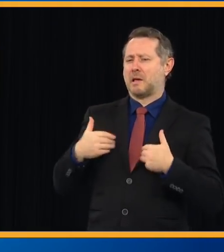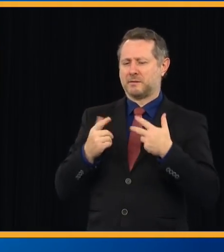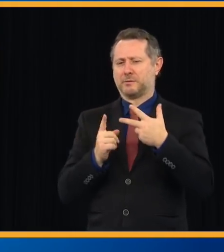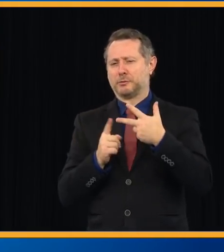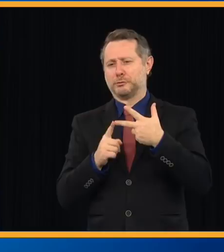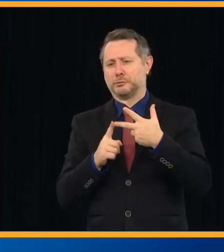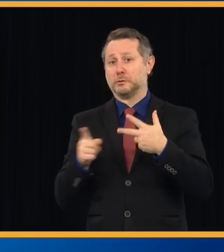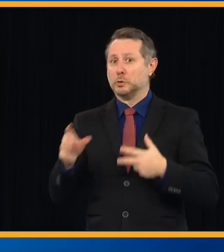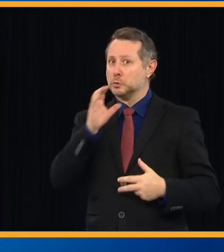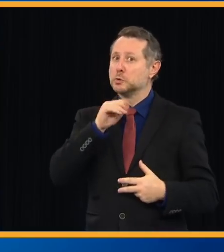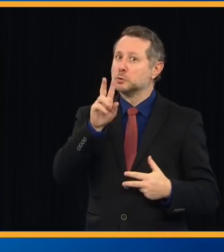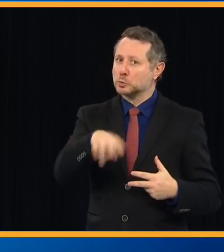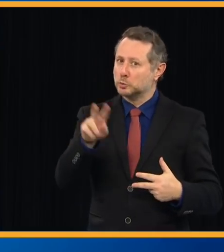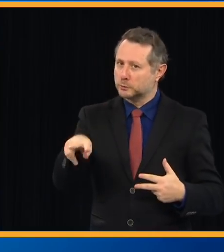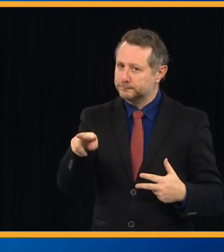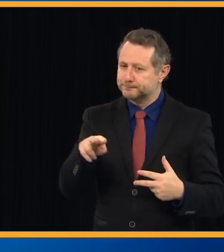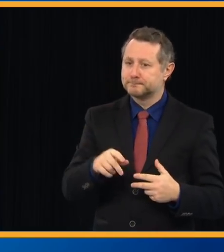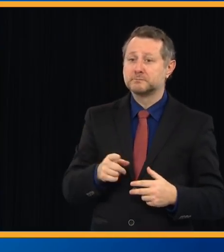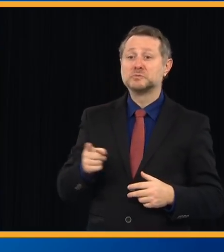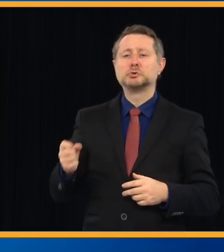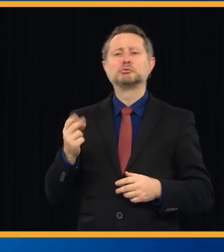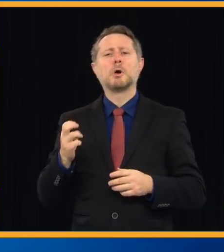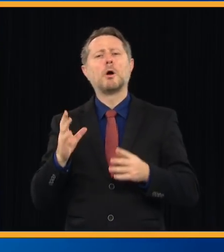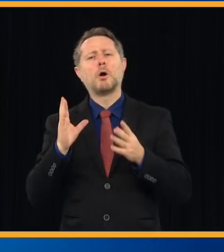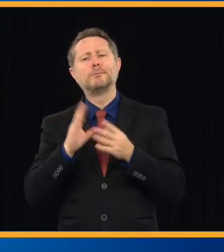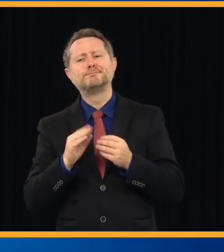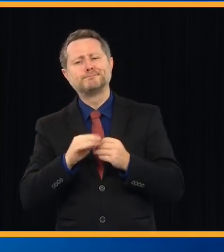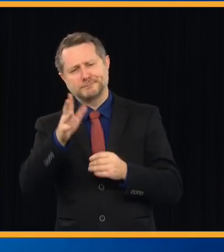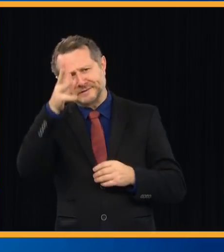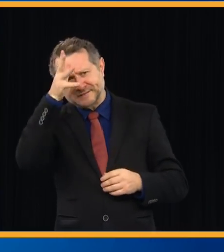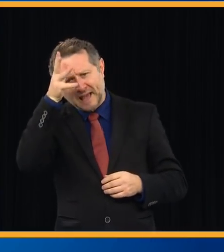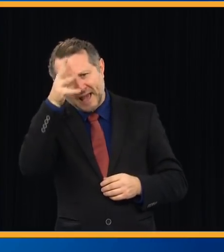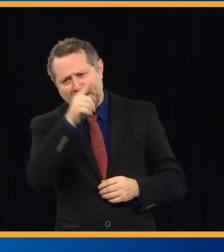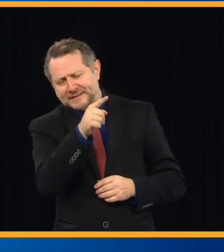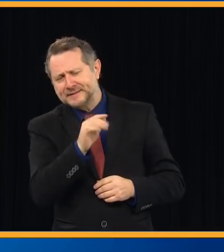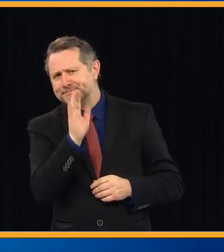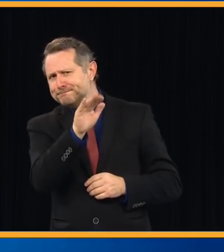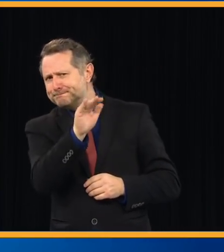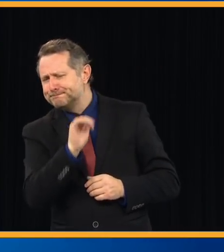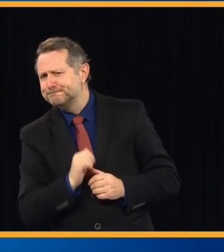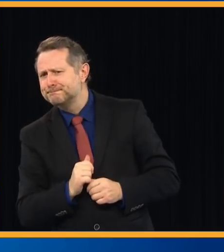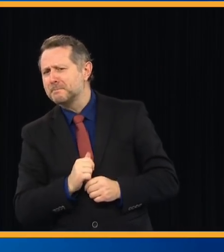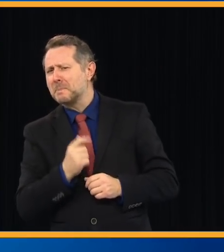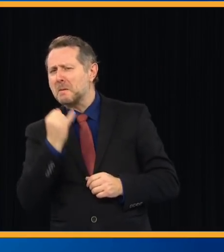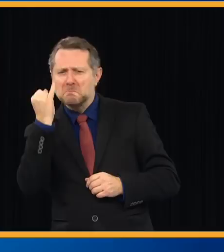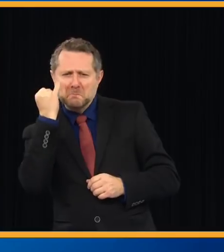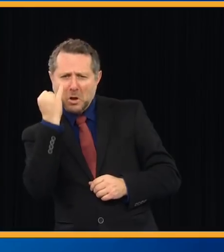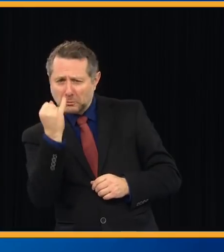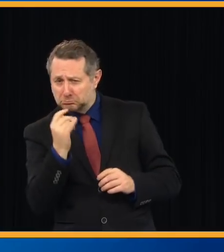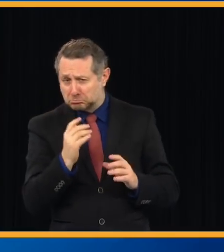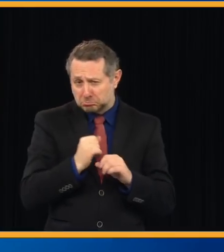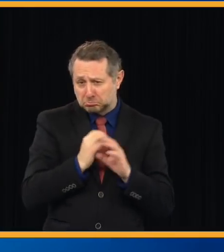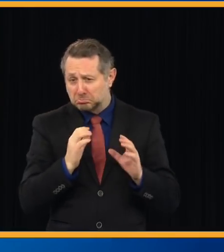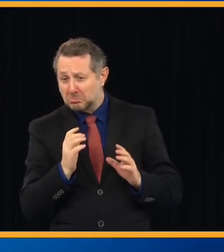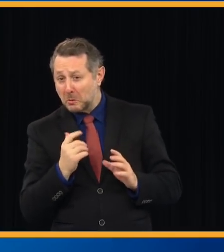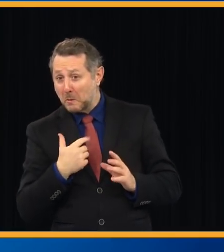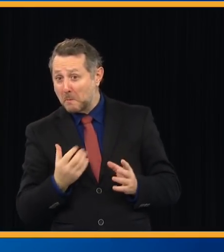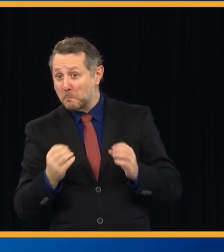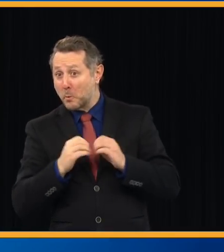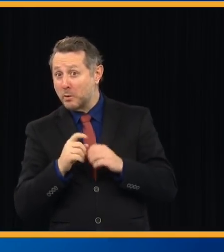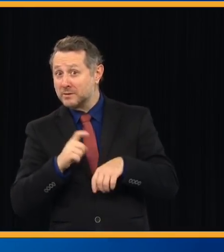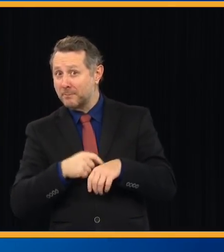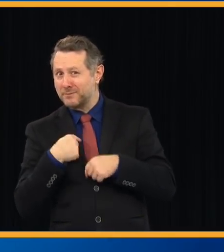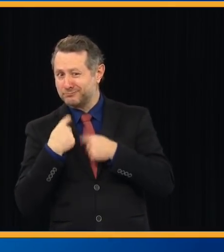22. And she says to me, you know, Dad, think about it. I've spent more time with you